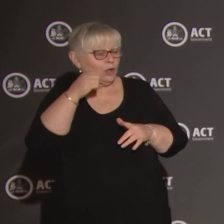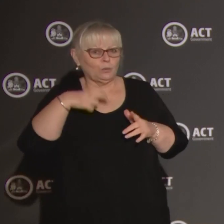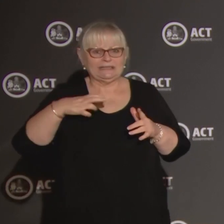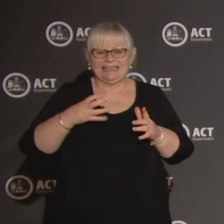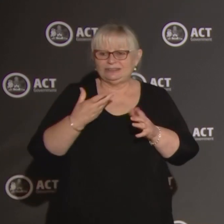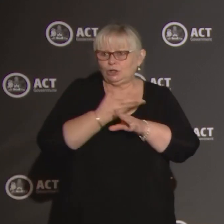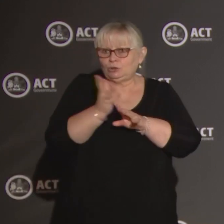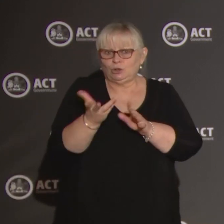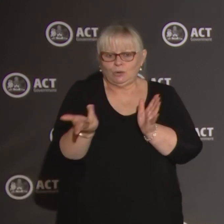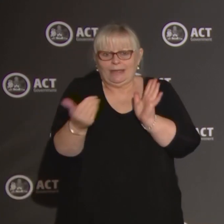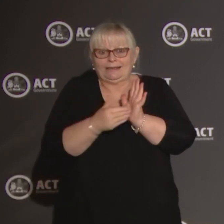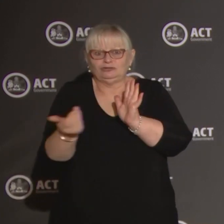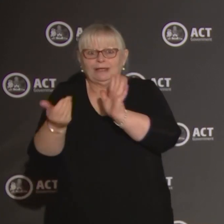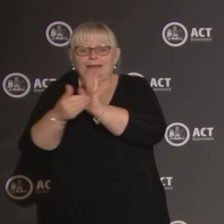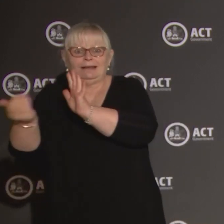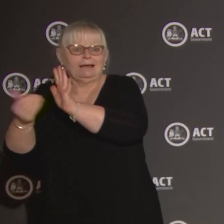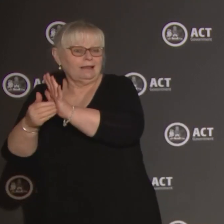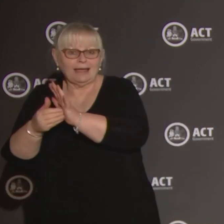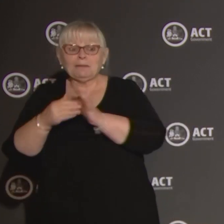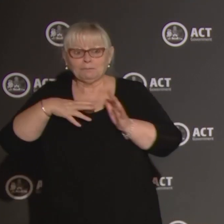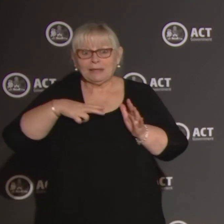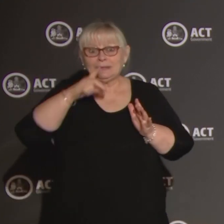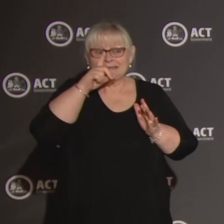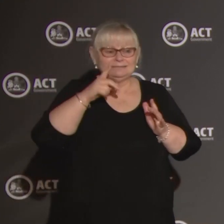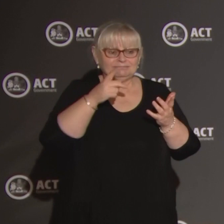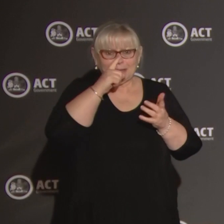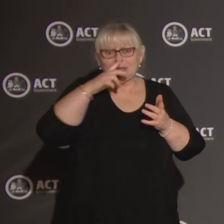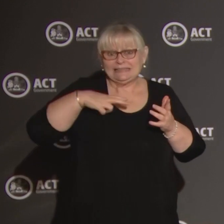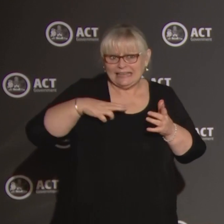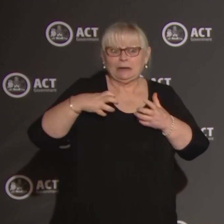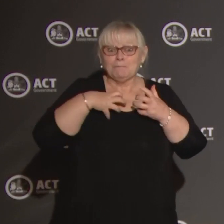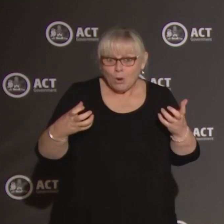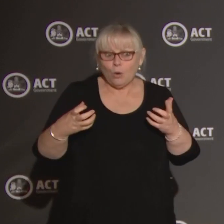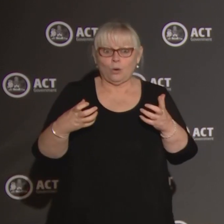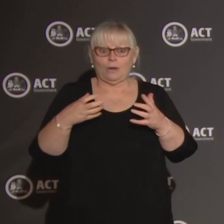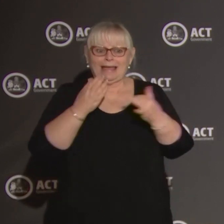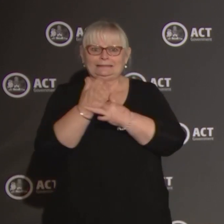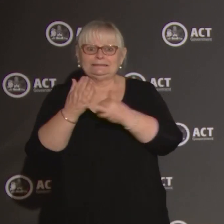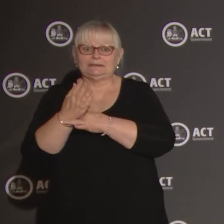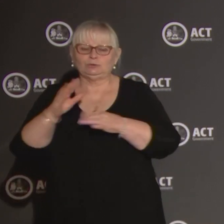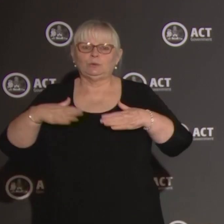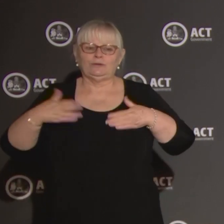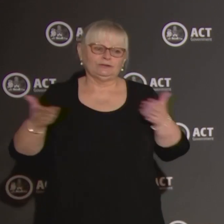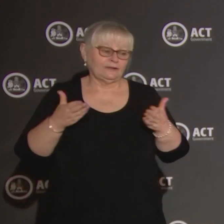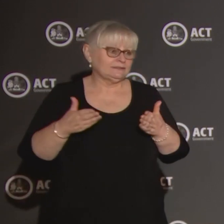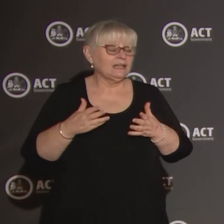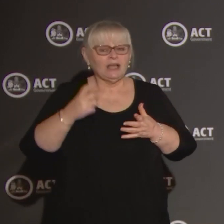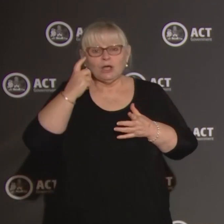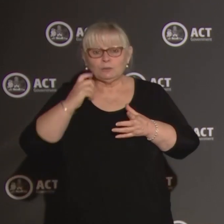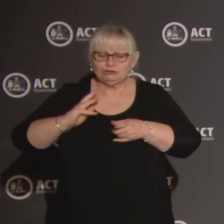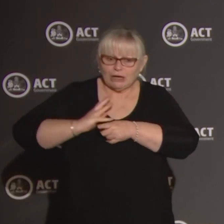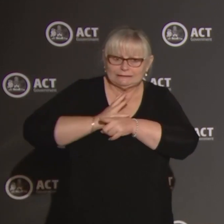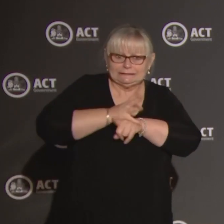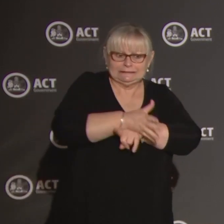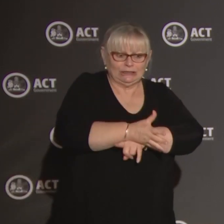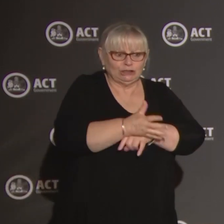health services has only been increasing over recent years. We've worked extremely hard to get as many people